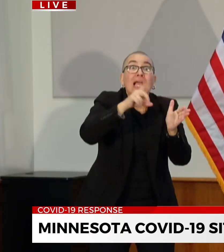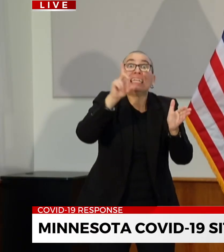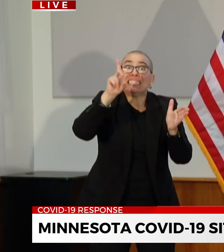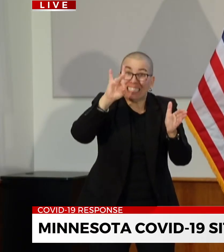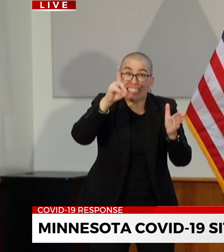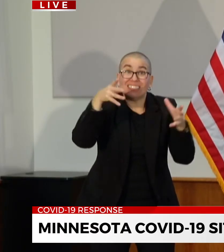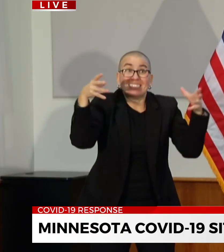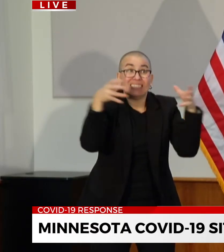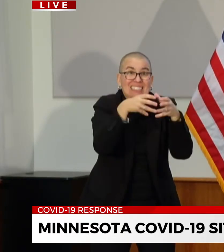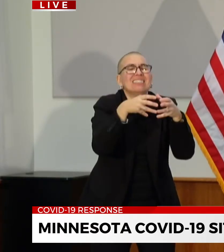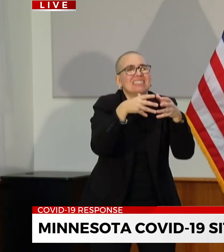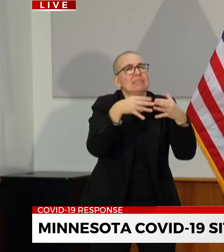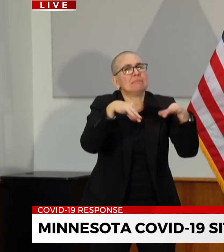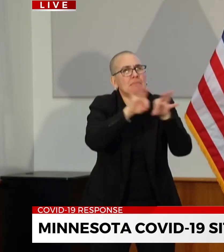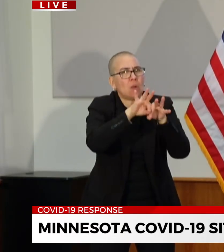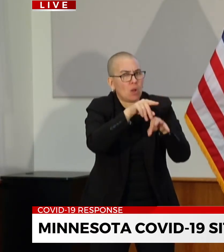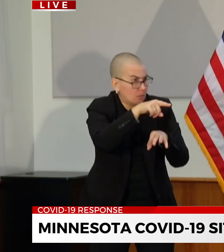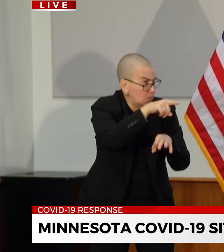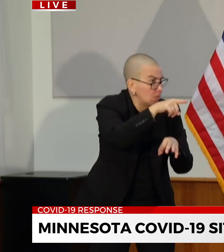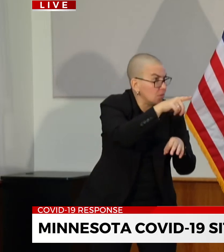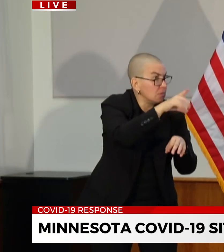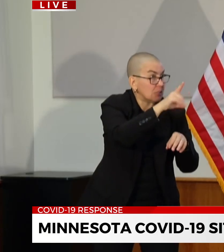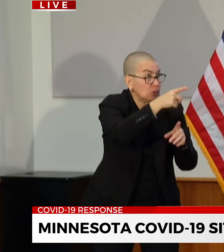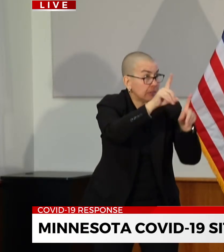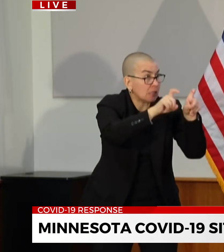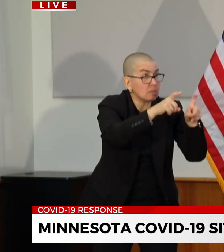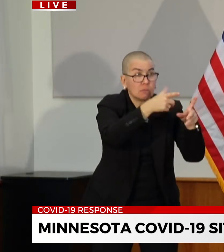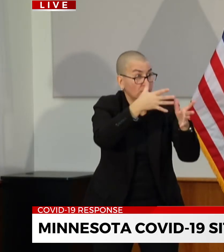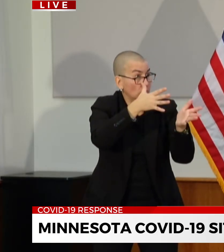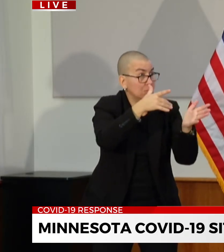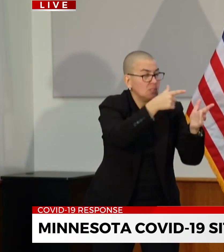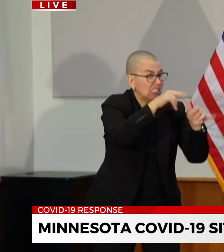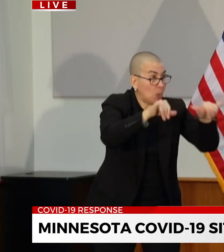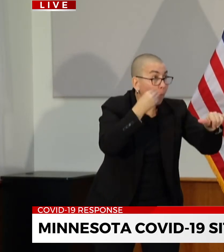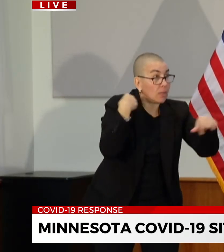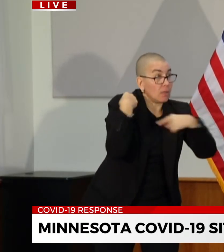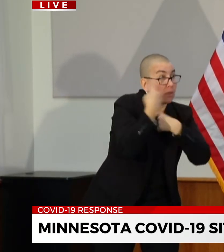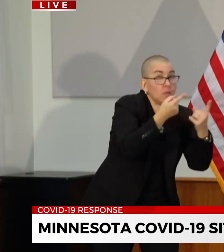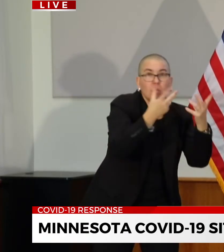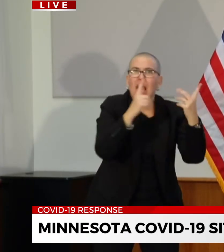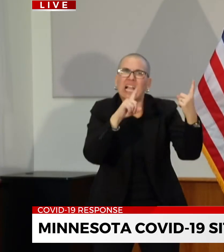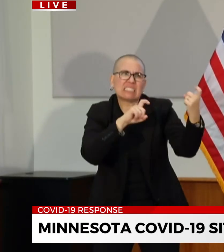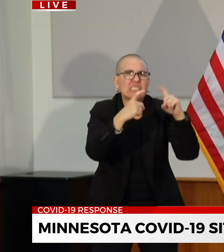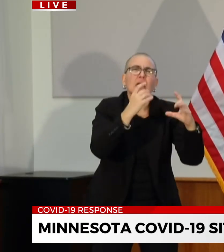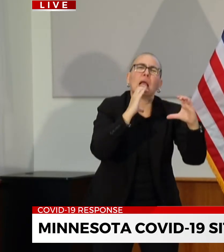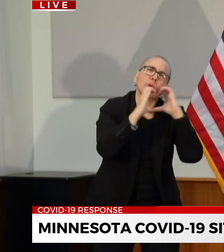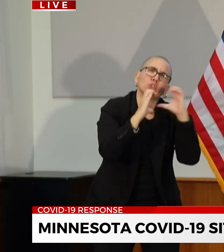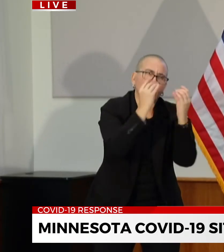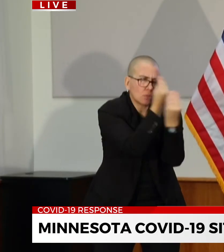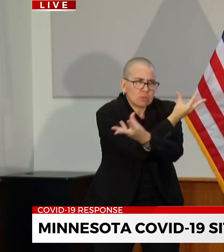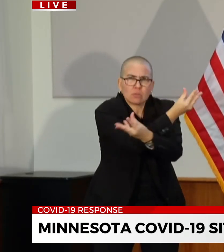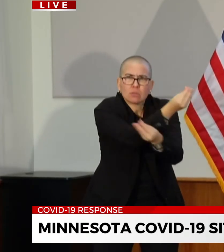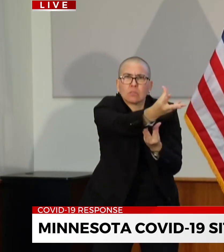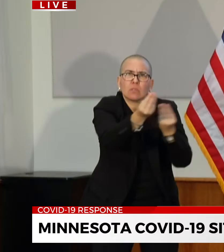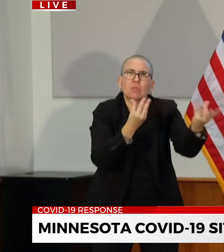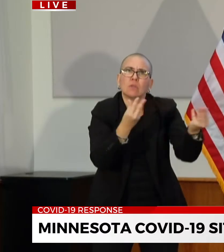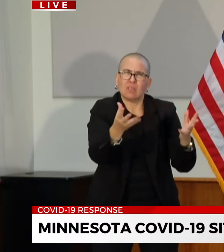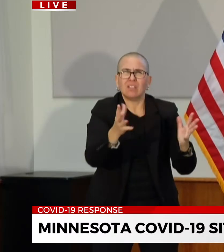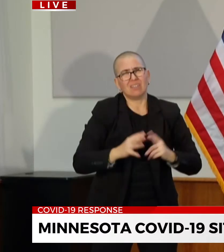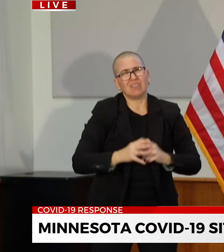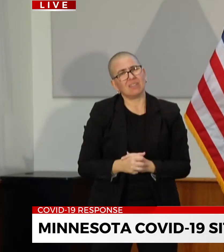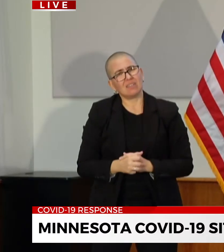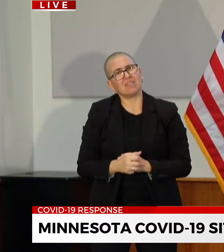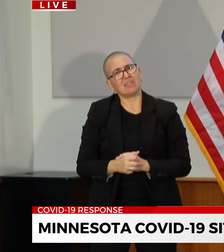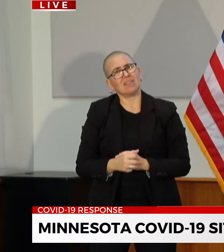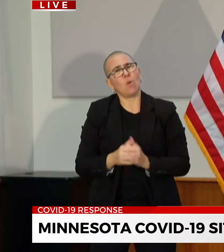and consider getting a test 5 to 7 days after you had that gathering as a way of helping